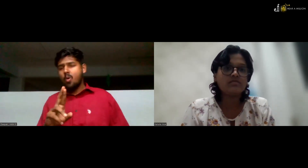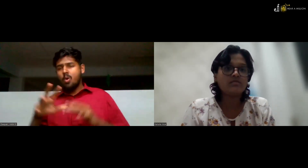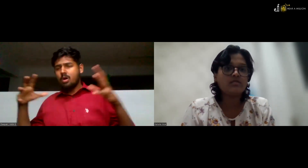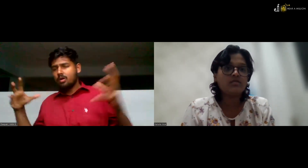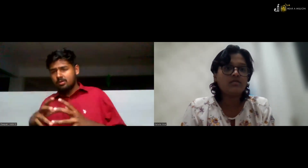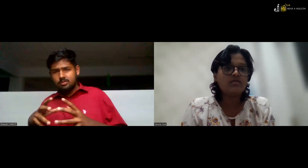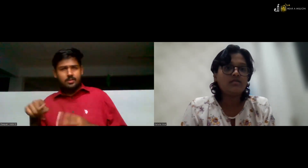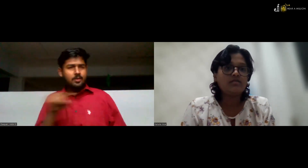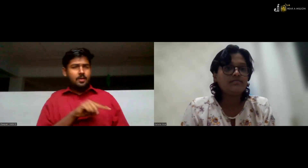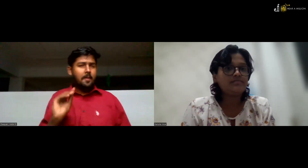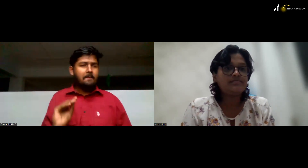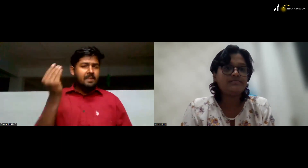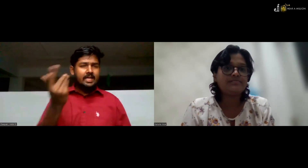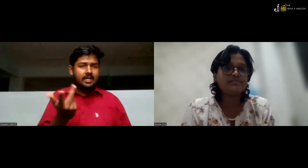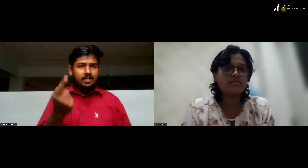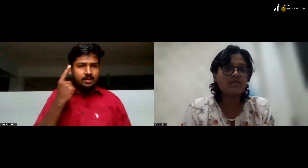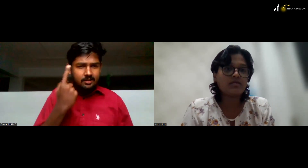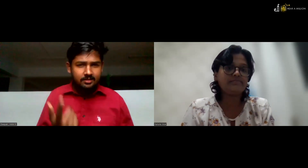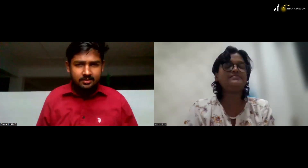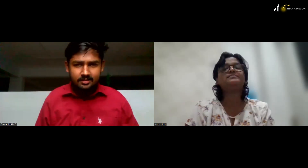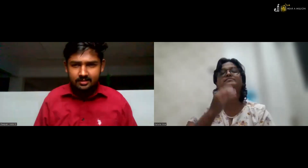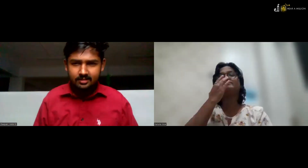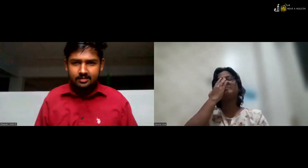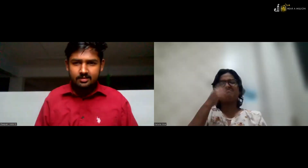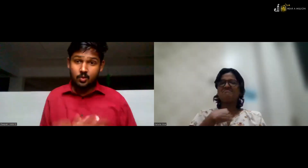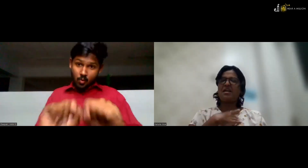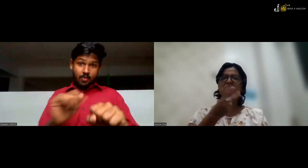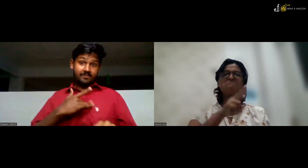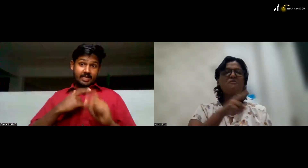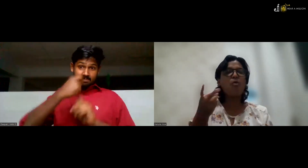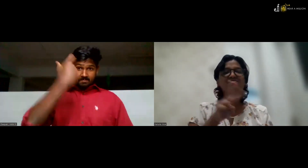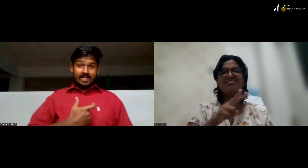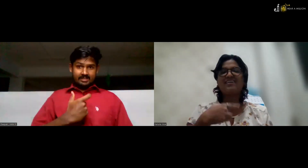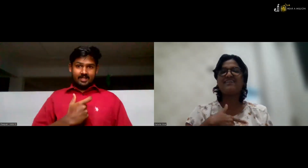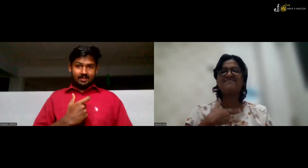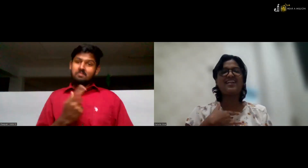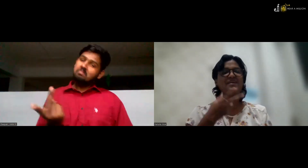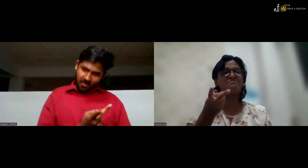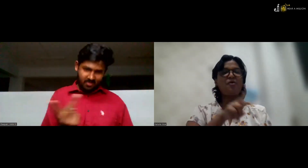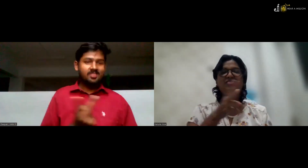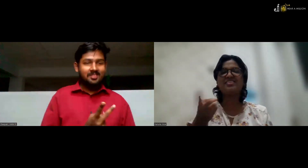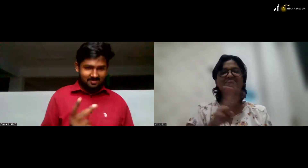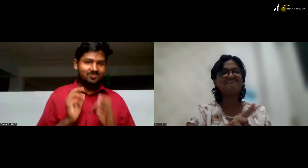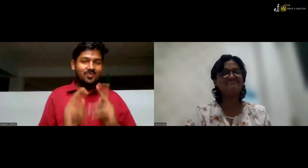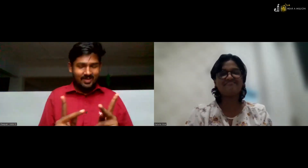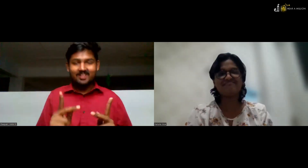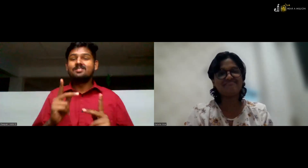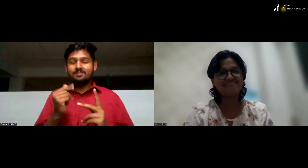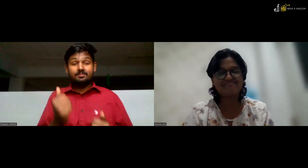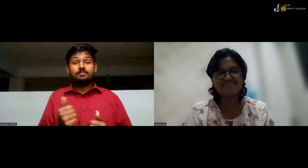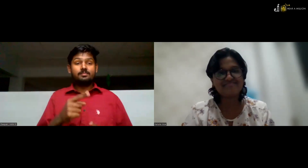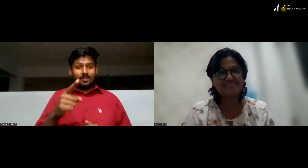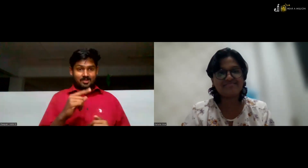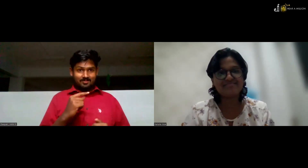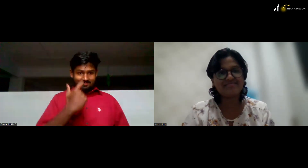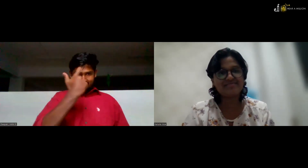So you liked, I mean, solo trip lot, or I mean roaming around with the group. I like both of the